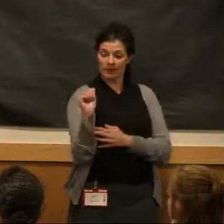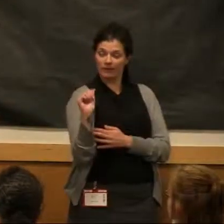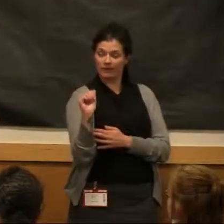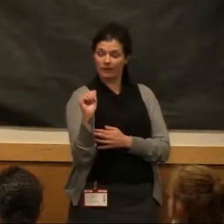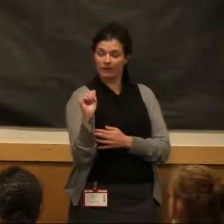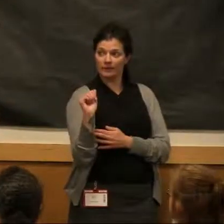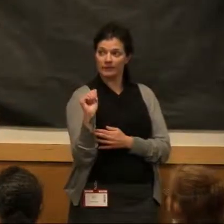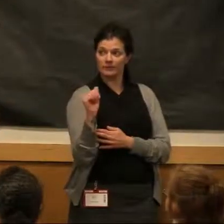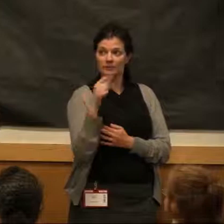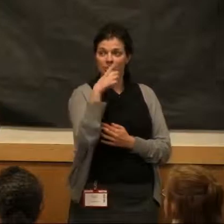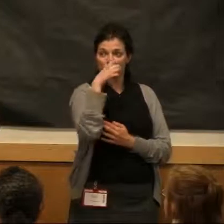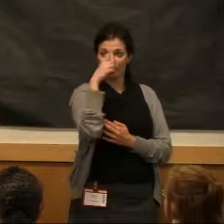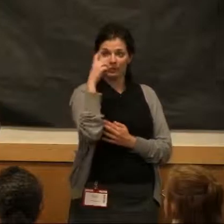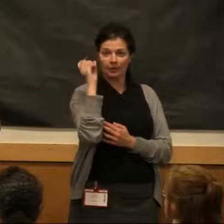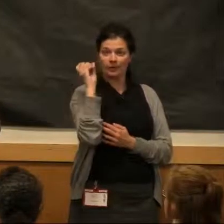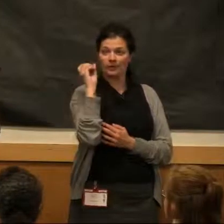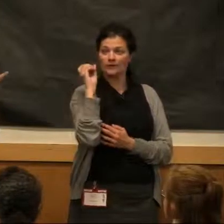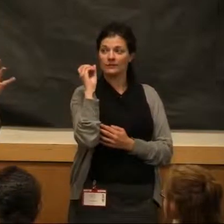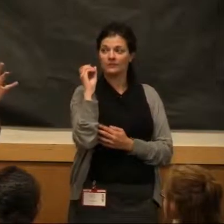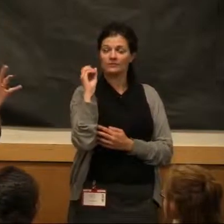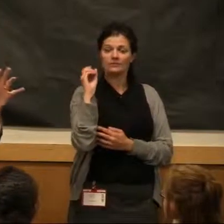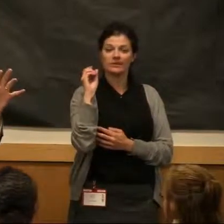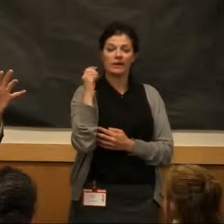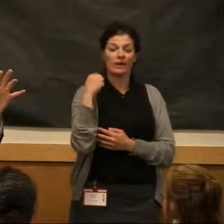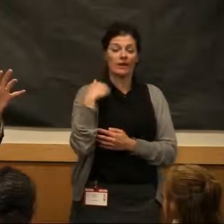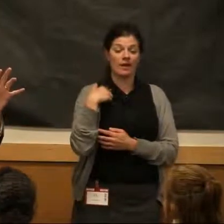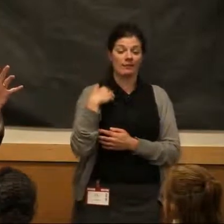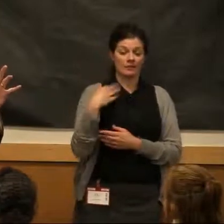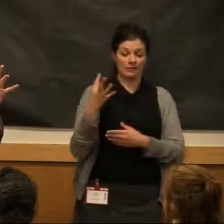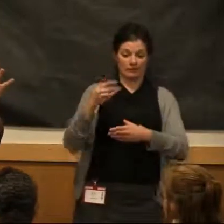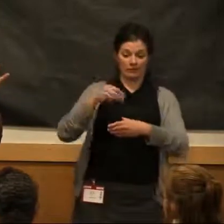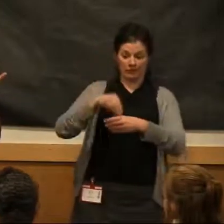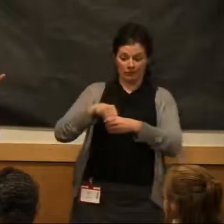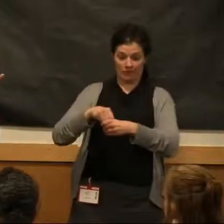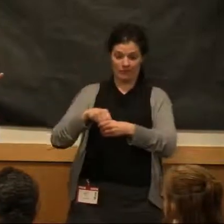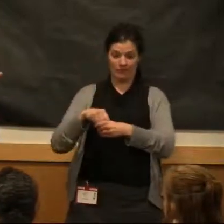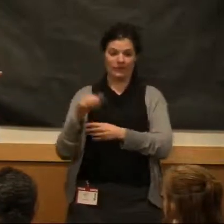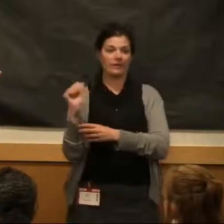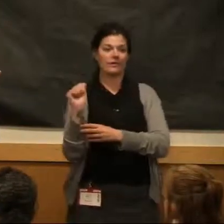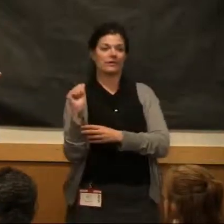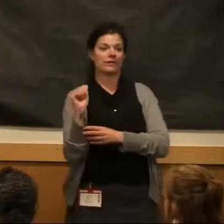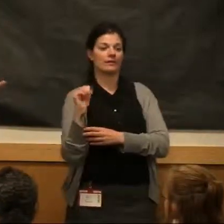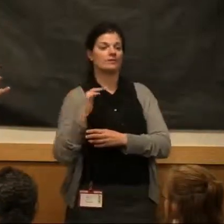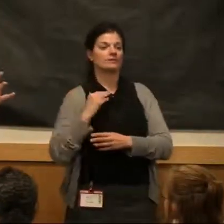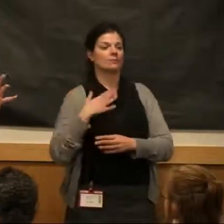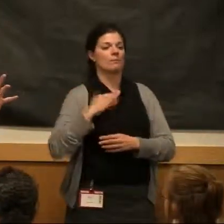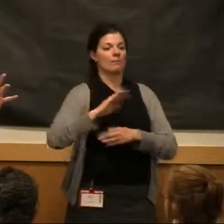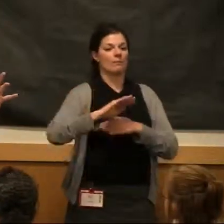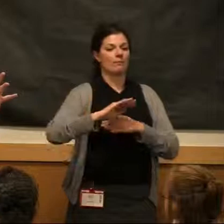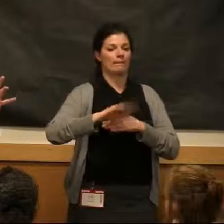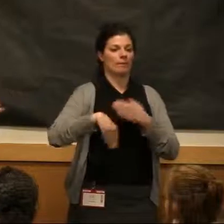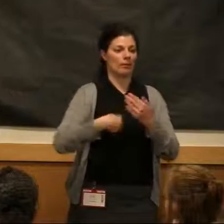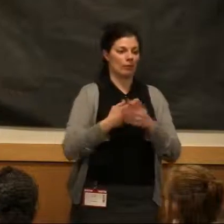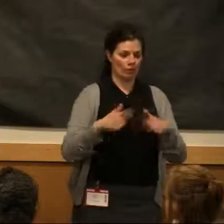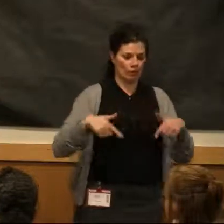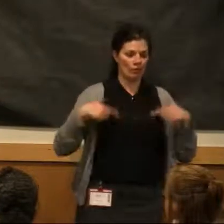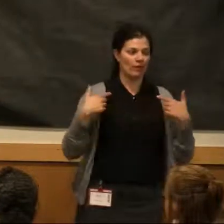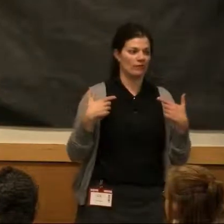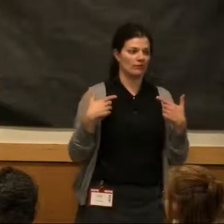athletics is something that I've been involved with my whole life and is something that I feel very strongly